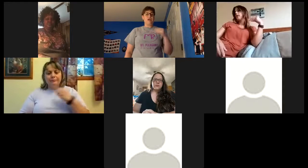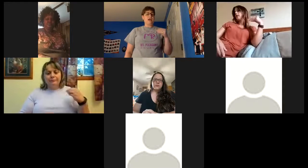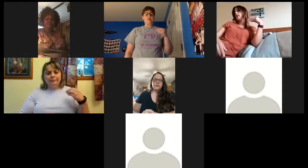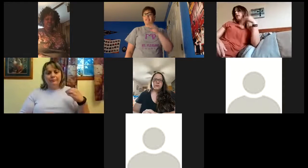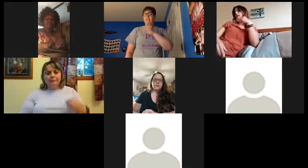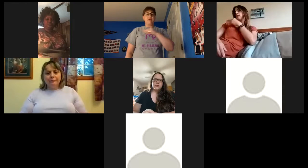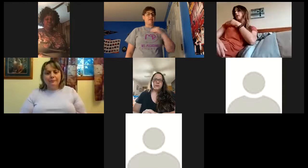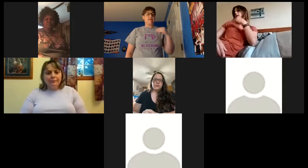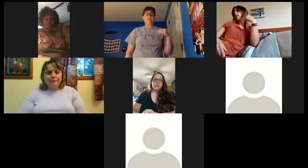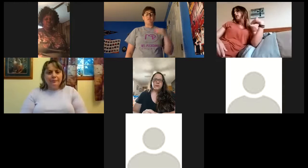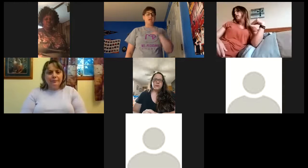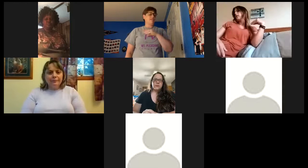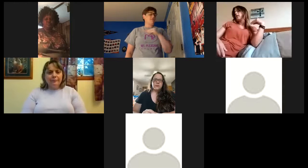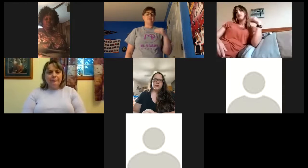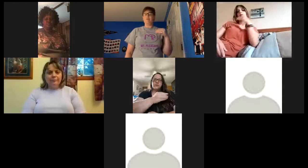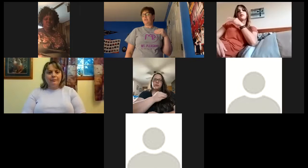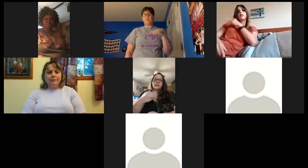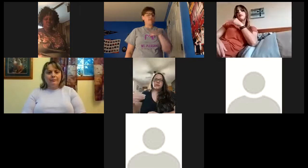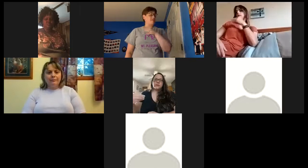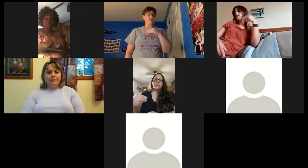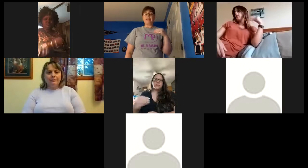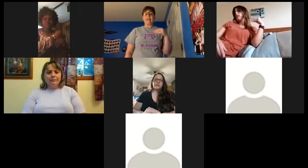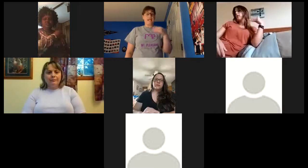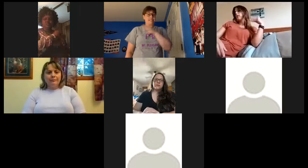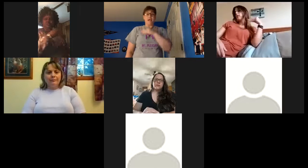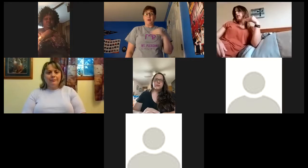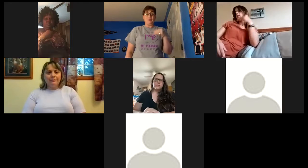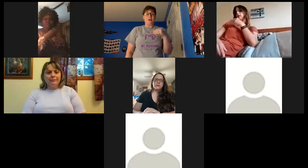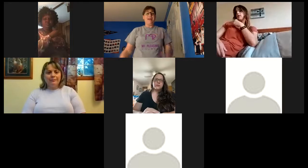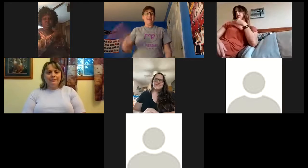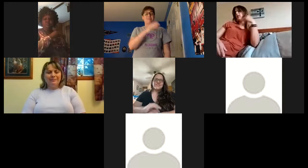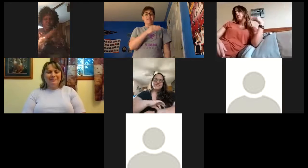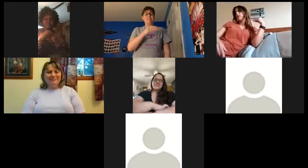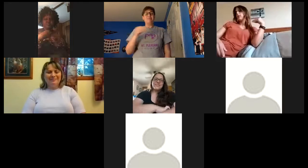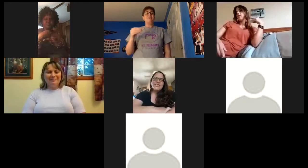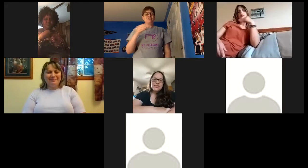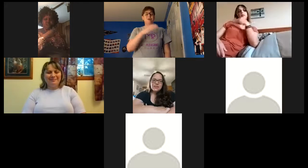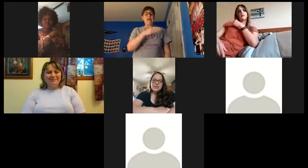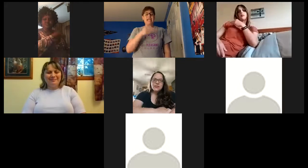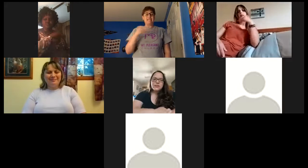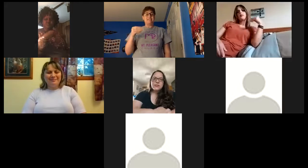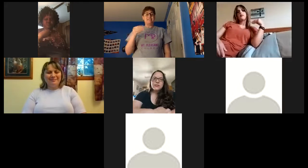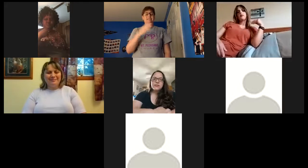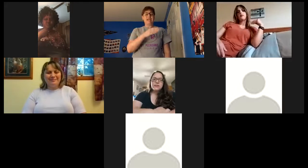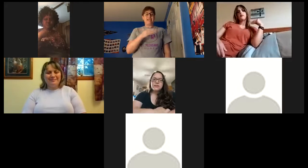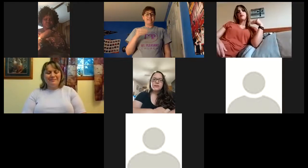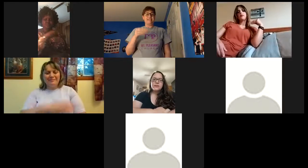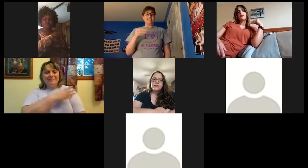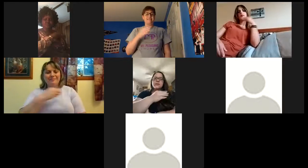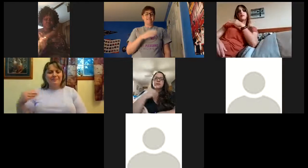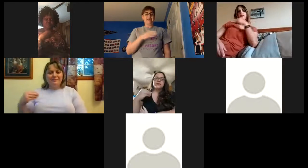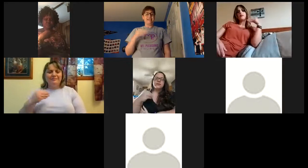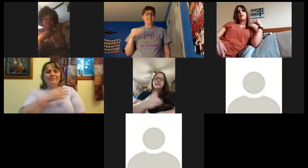shoulder. I was getting my lefts and rights so confused on my video today. So anyway, so and.